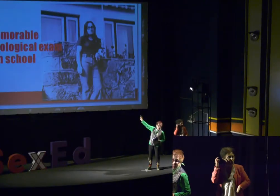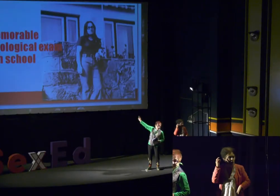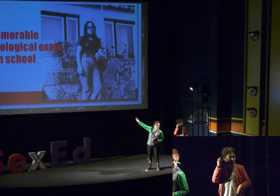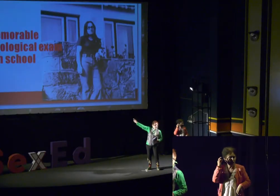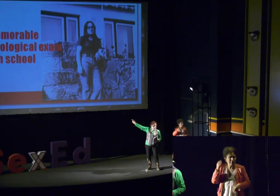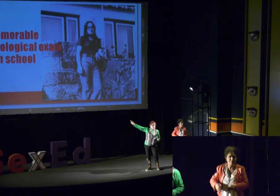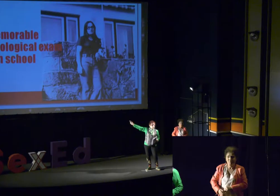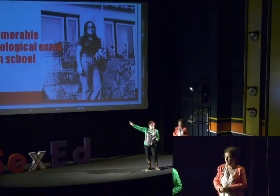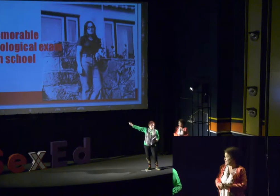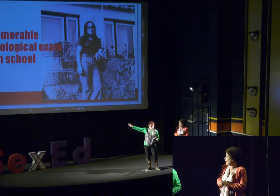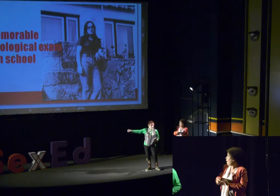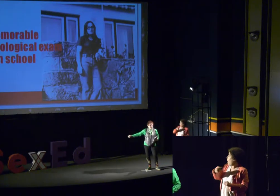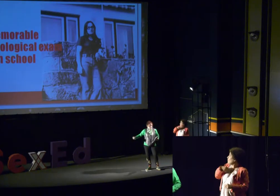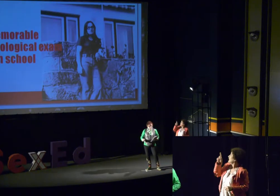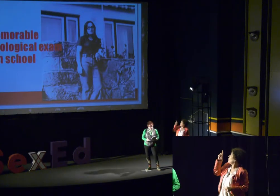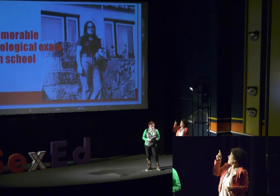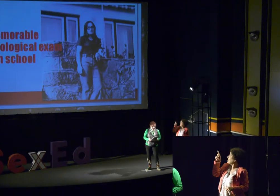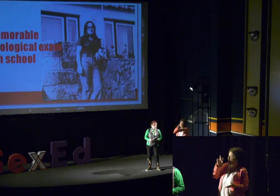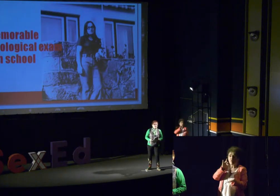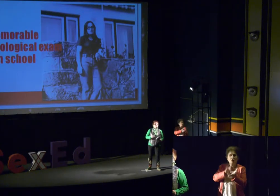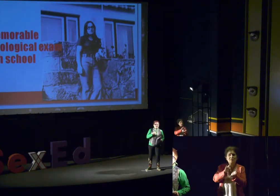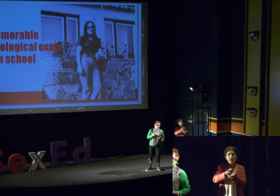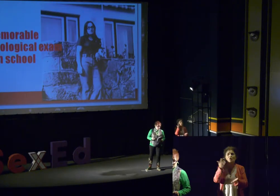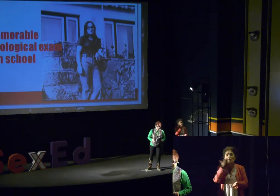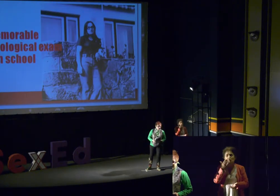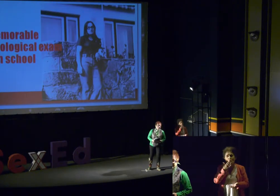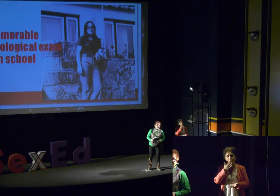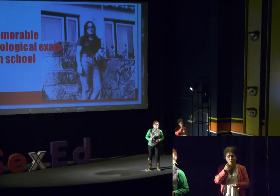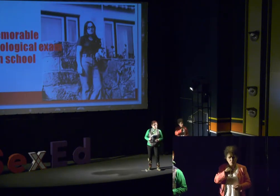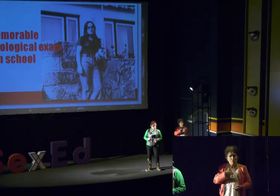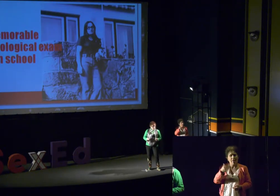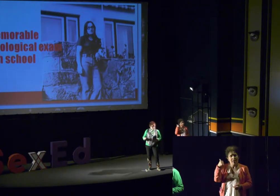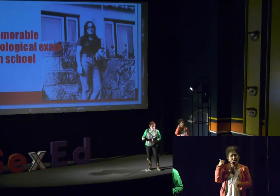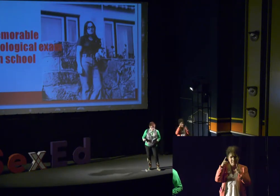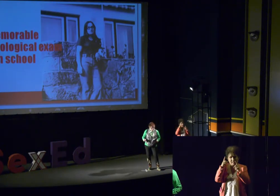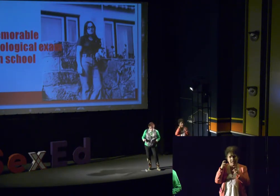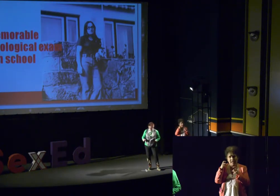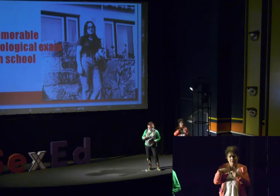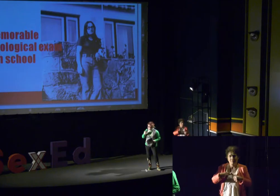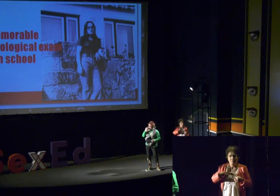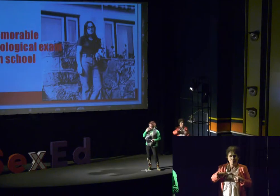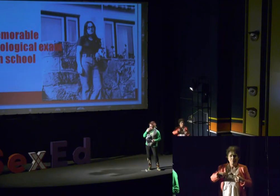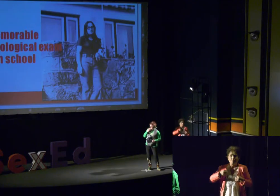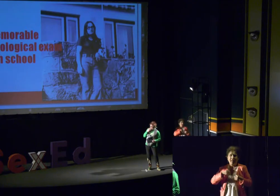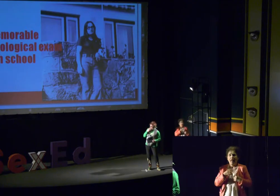this is me in high school. And I had a memorable gynecological exam in high